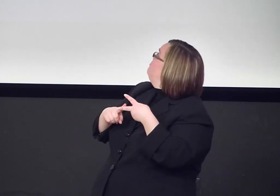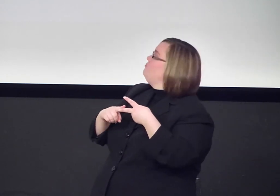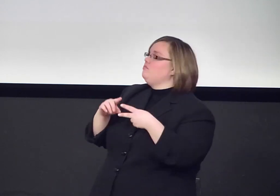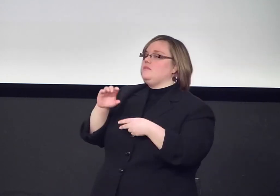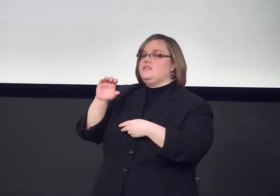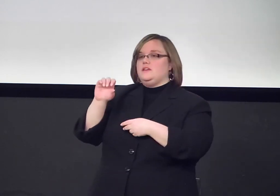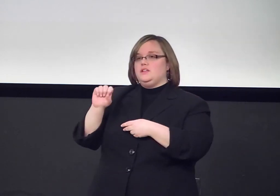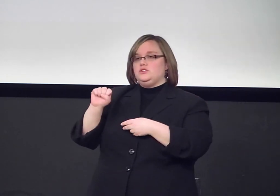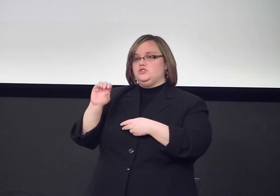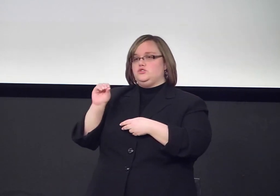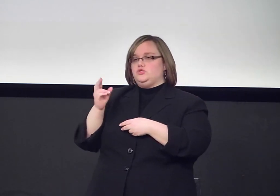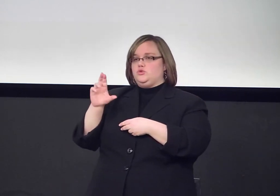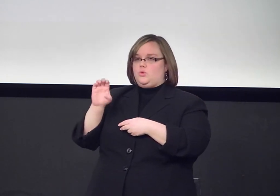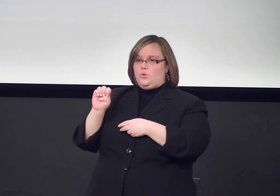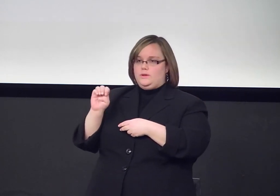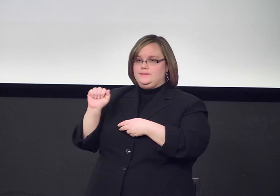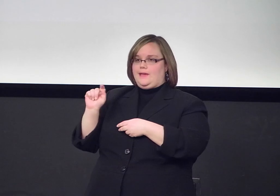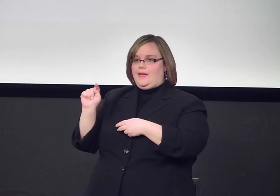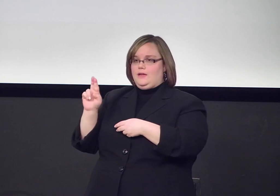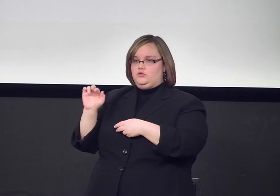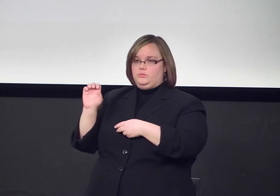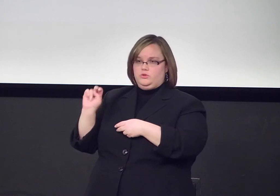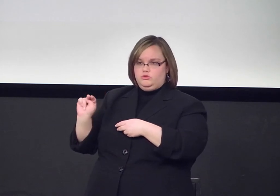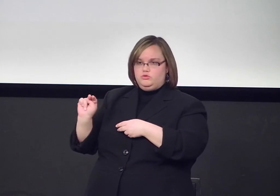equipment and source attribution.